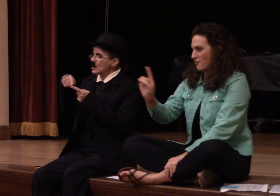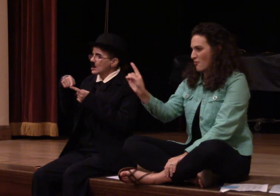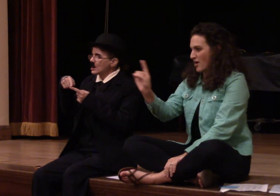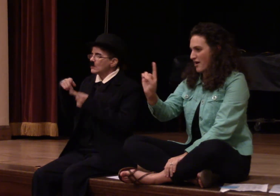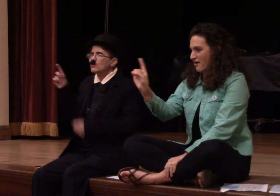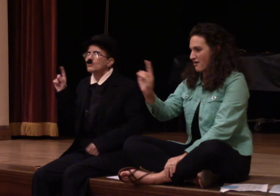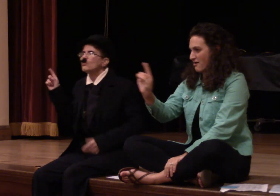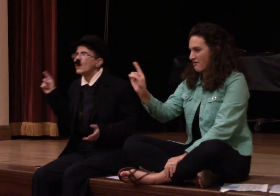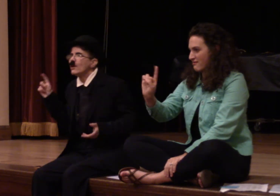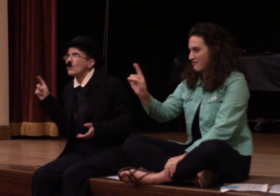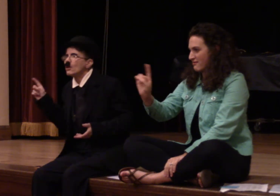where.